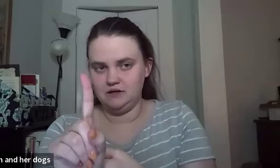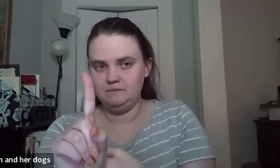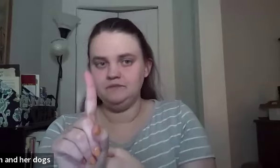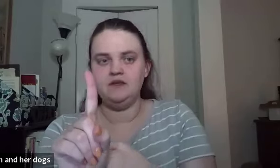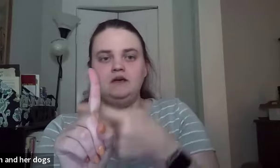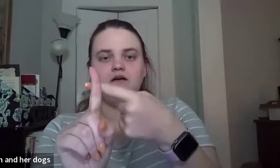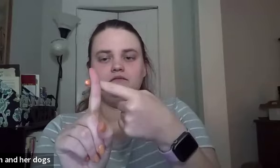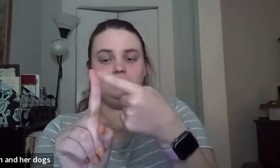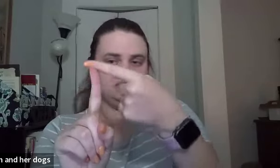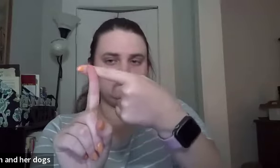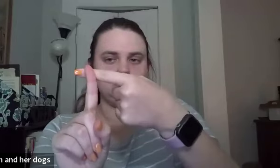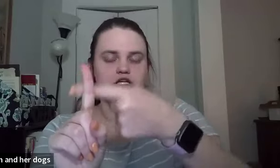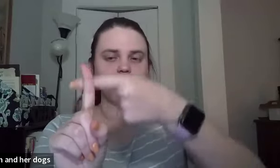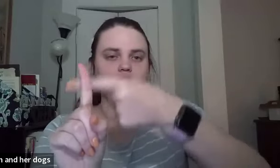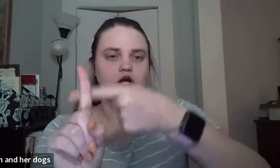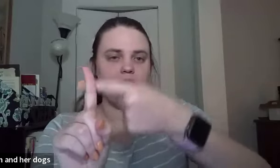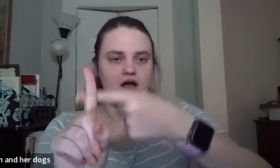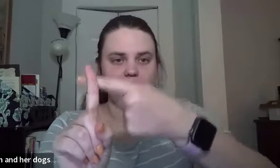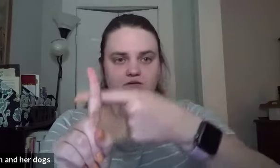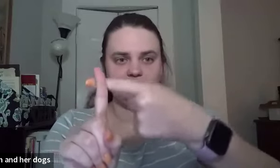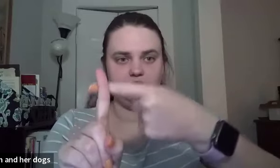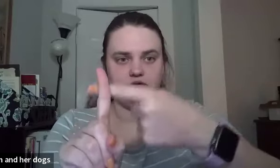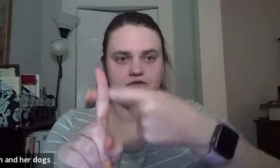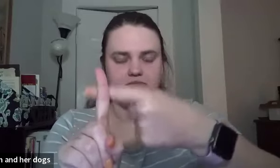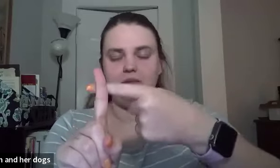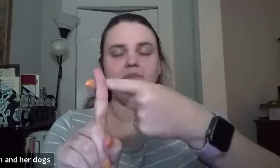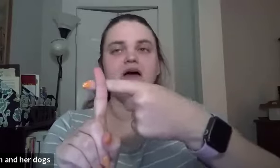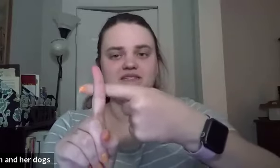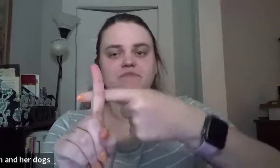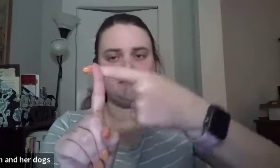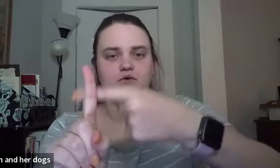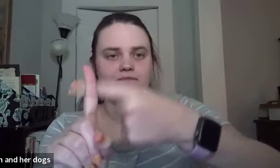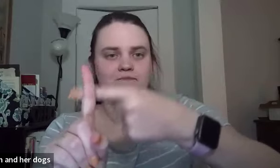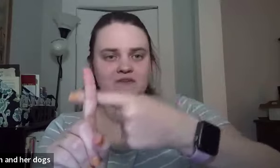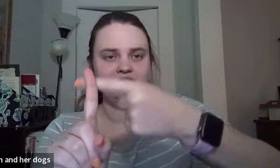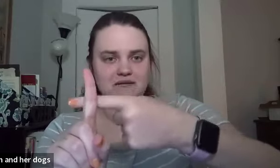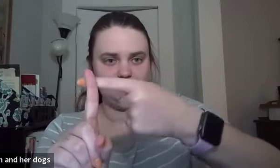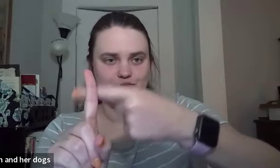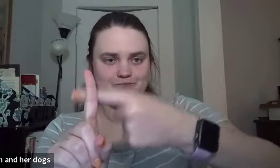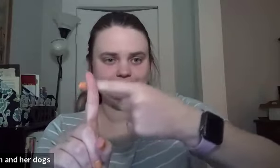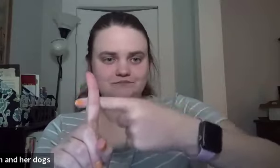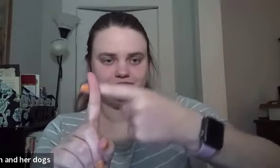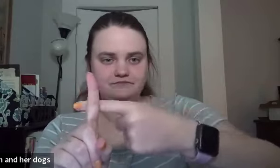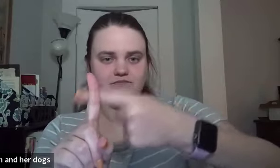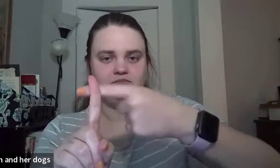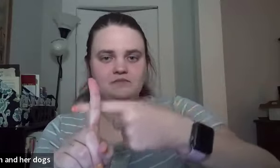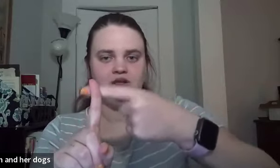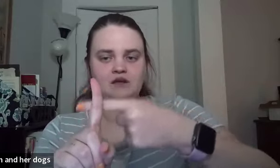here. Very similar. Is you're gonna go back, bounce and forth. Bounce it back and forth. Temperature.